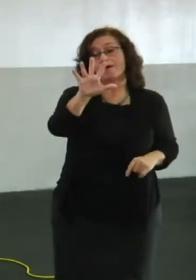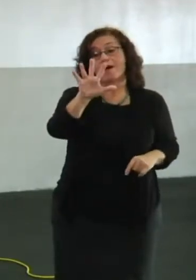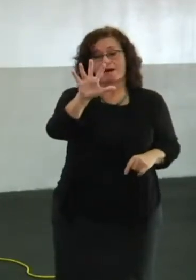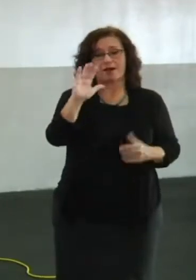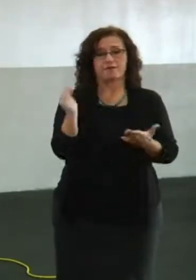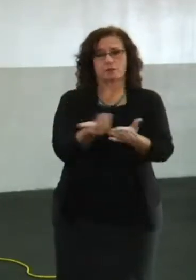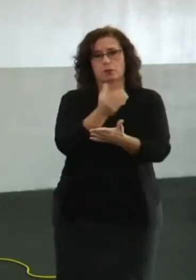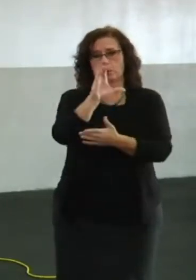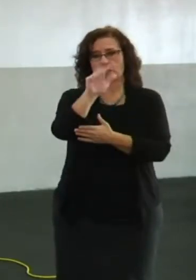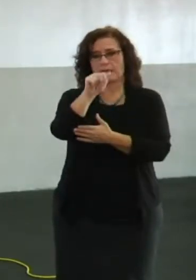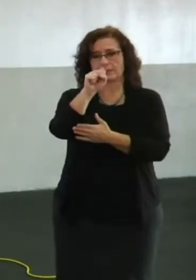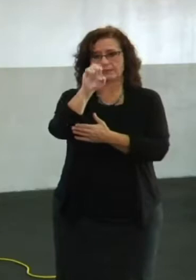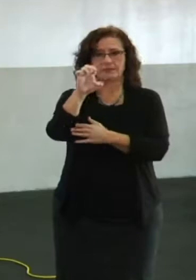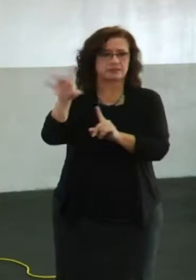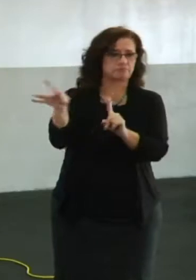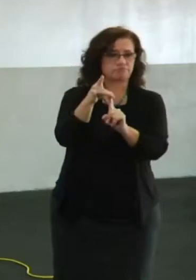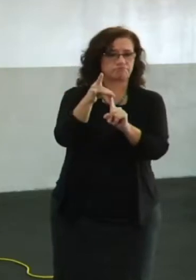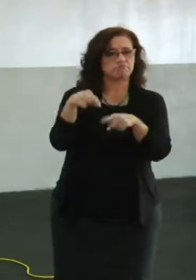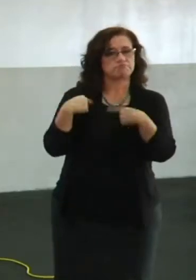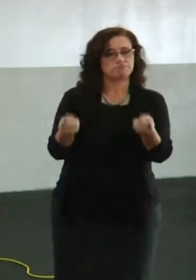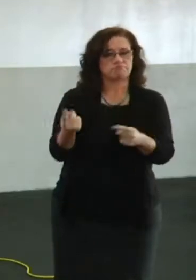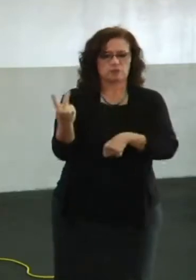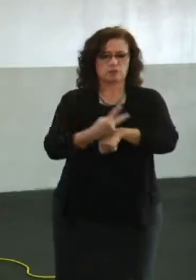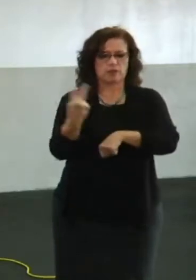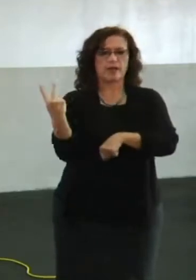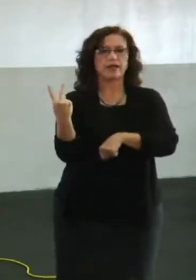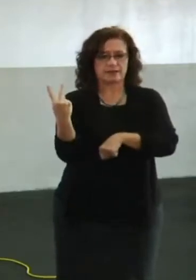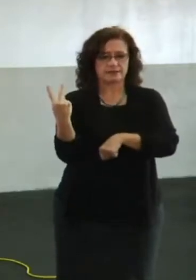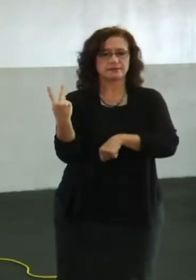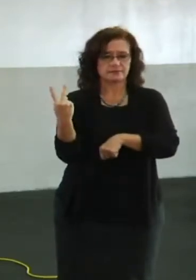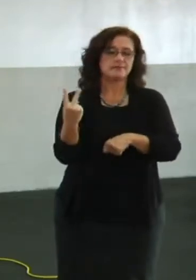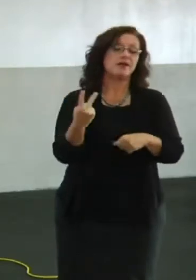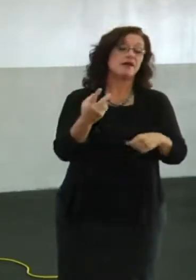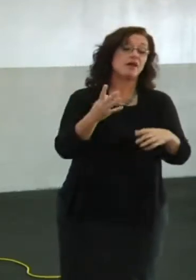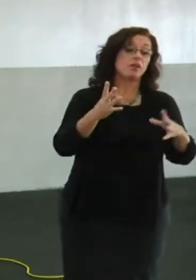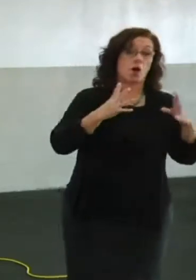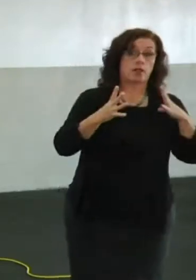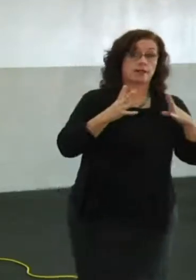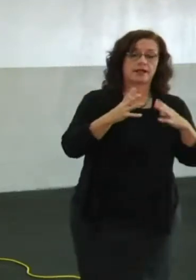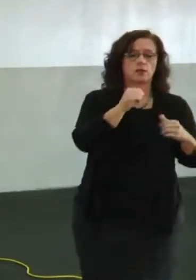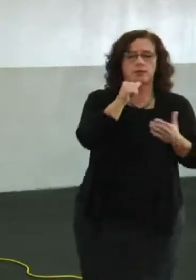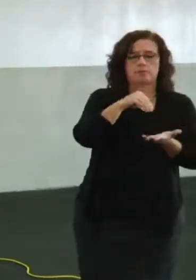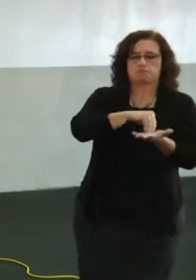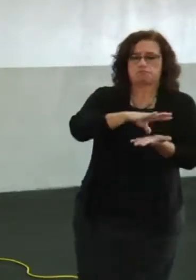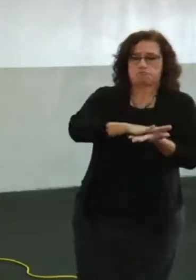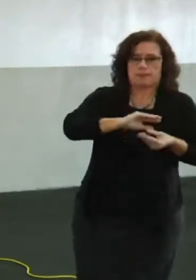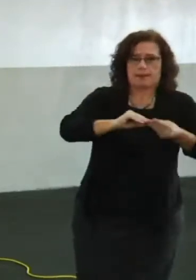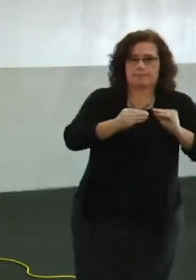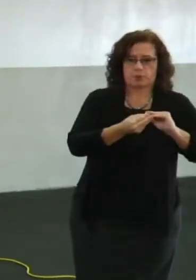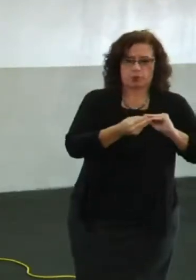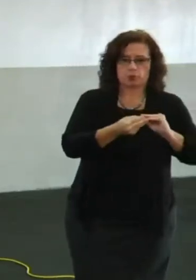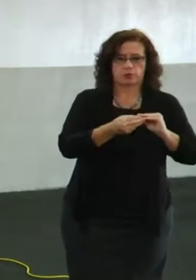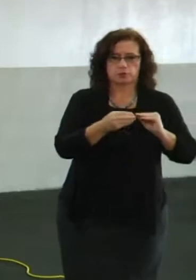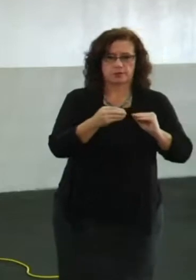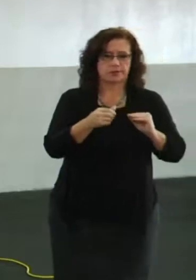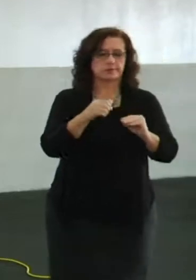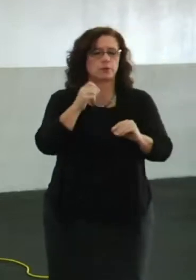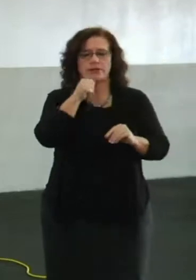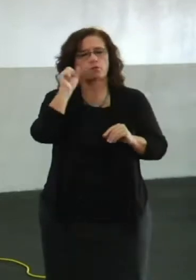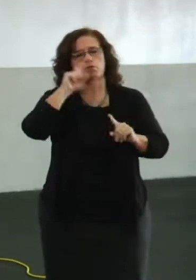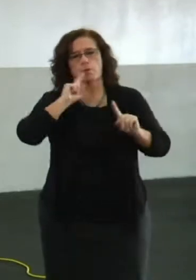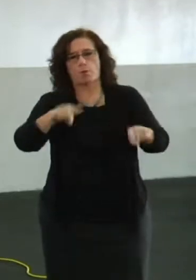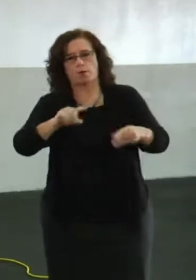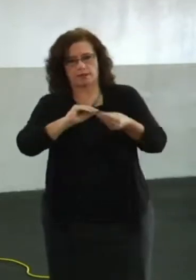Ventura County. This is over 2 days since yesterday. Due to the holiday, we did not report those numbers. As you can see, on average, that